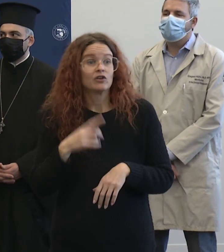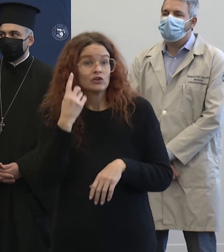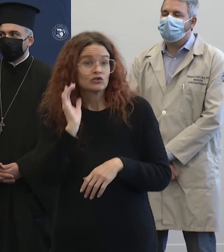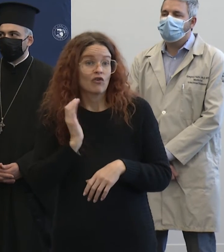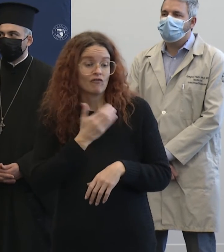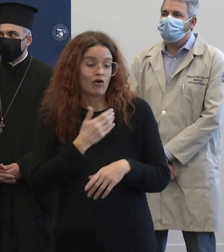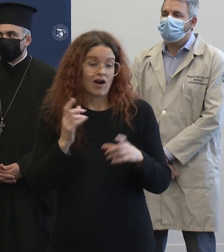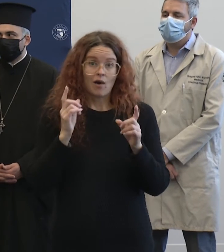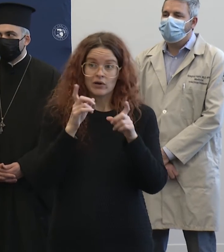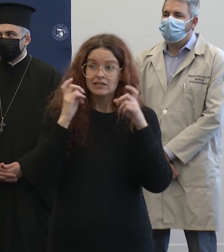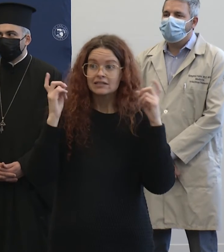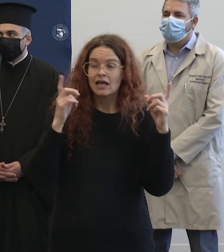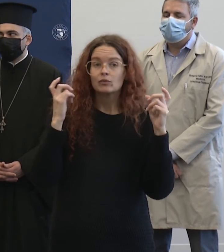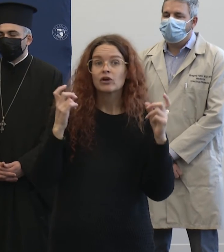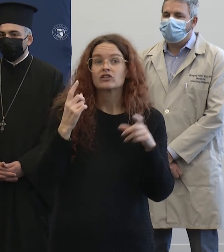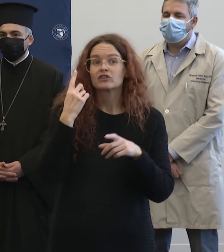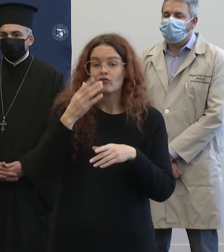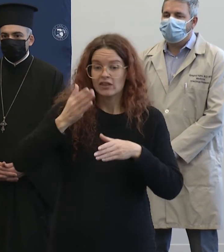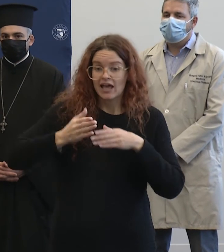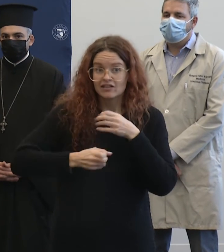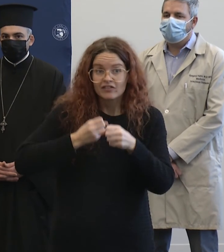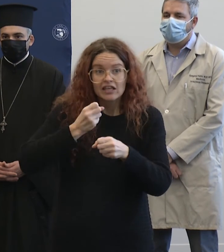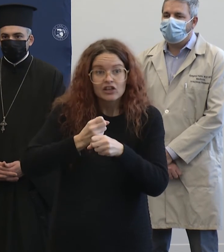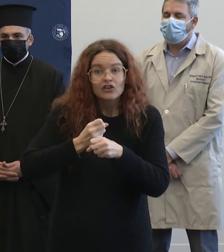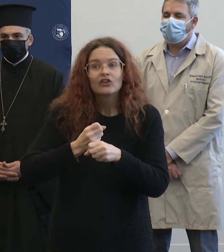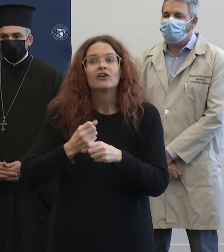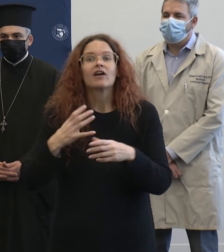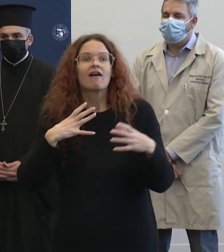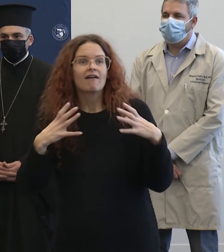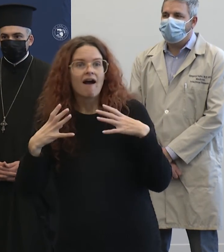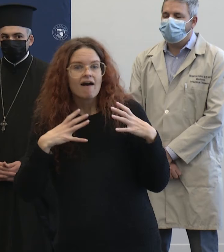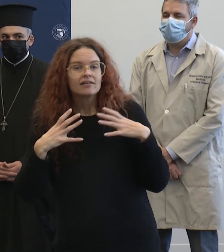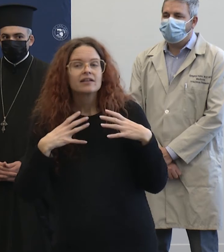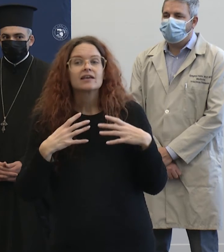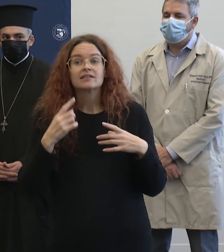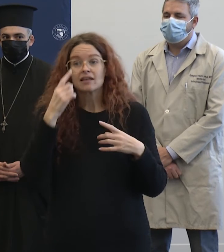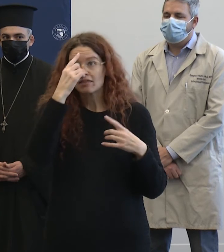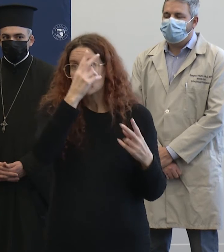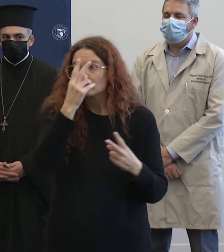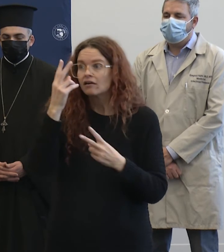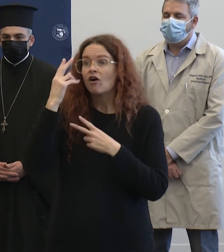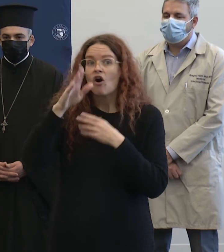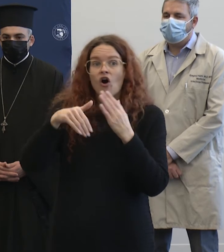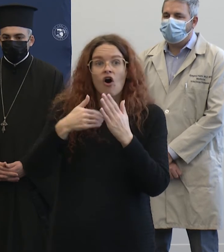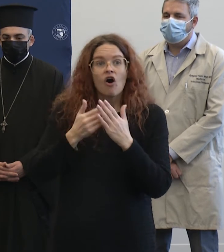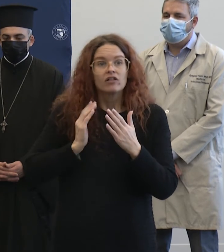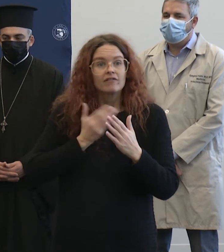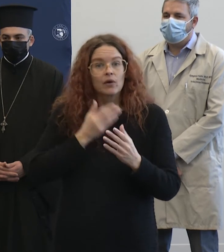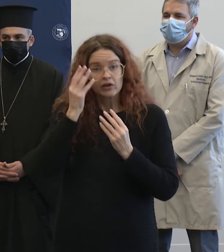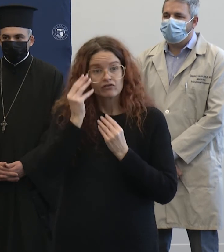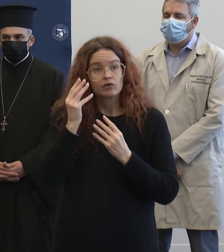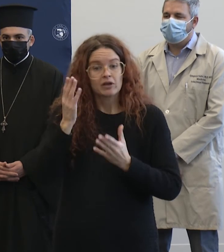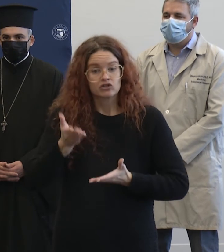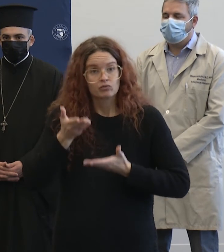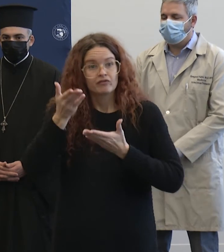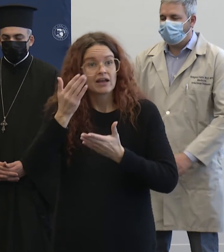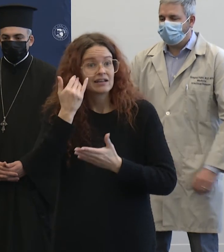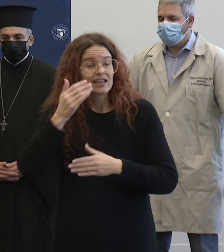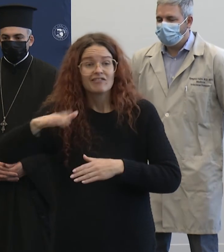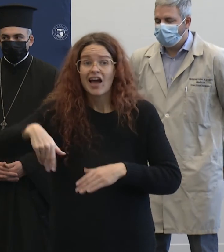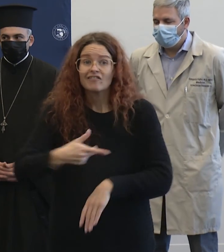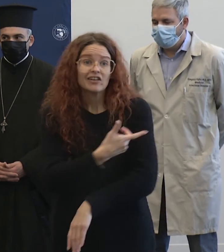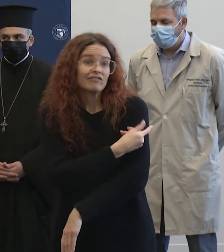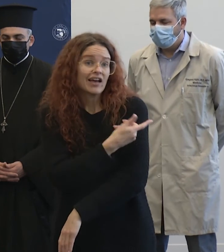year and in the time of holiday season, think back to those events, think to the information we have provided. Take a moment if you have not been vaccinated,